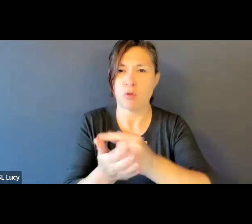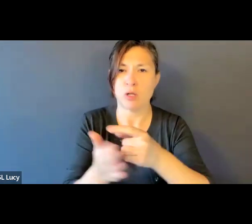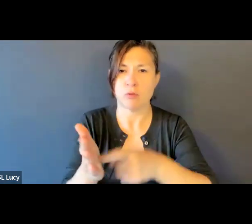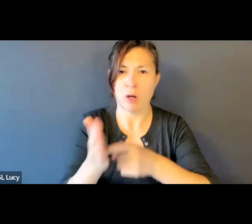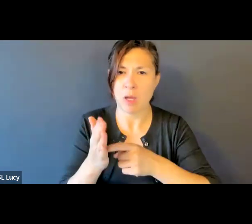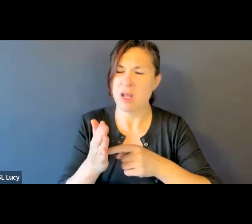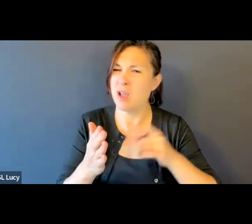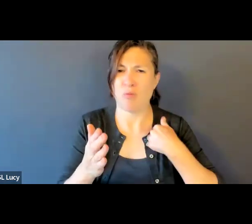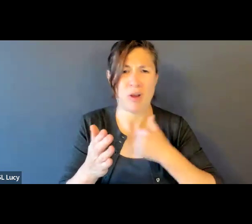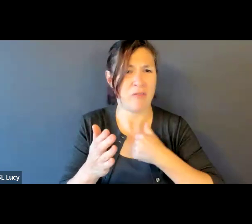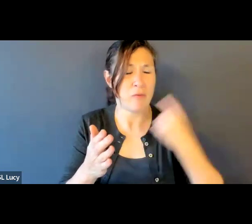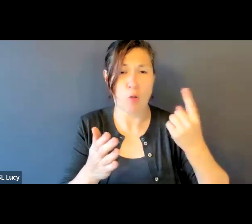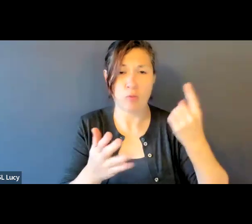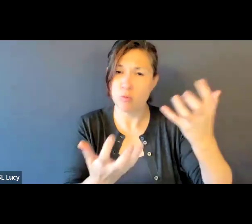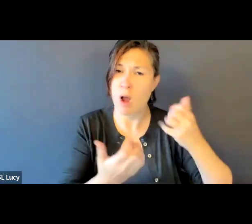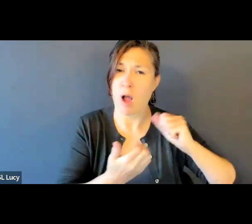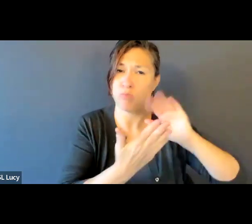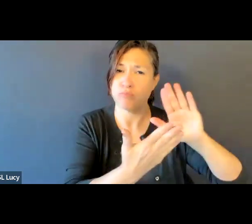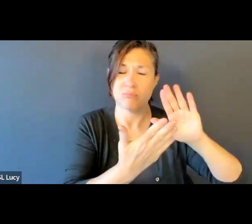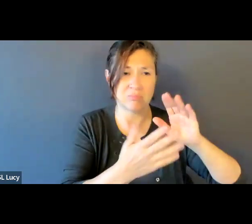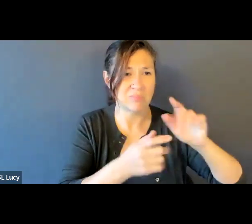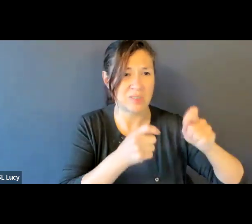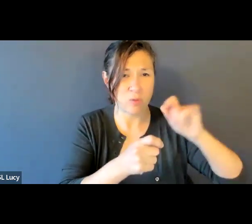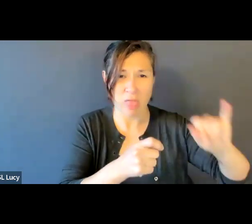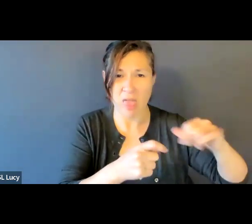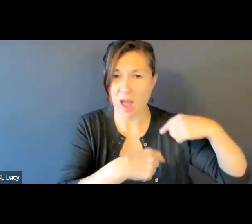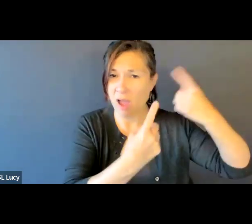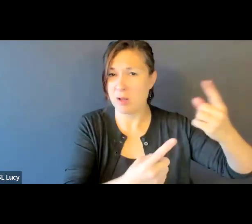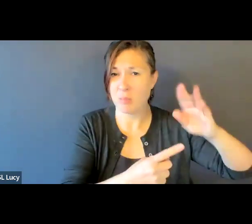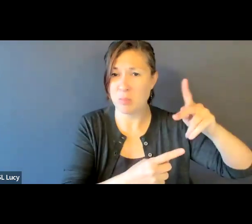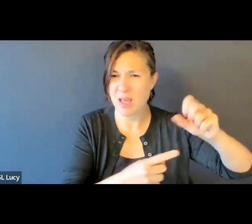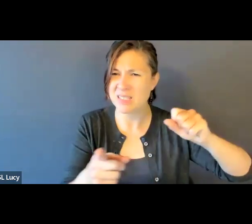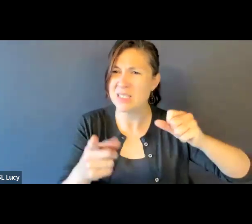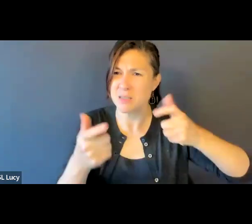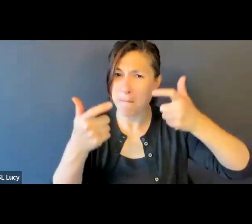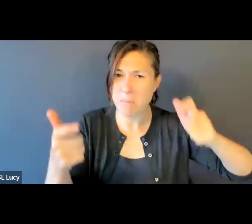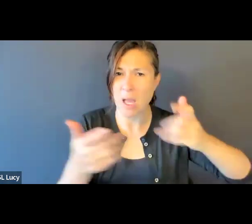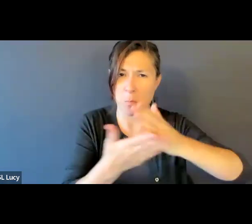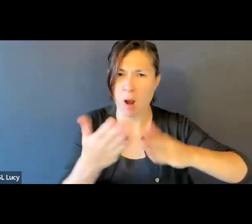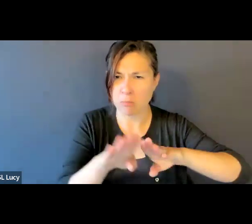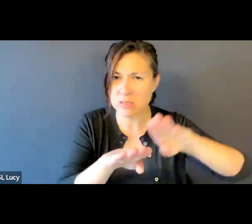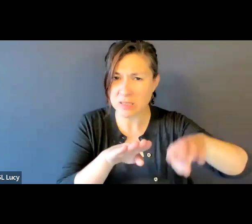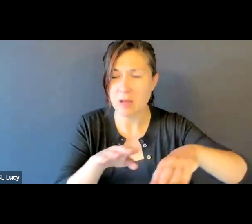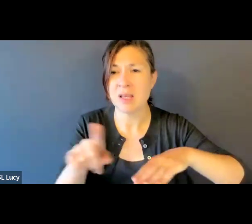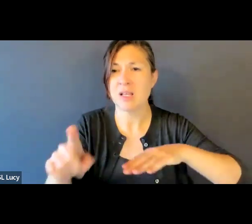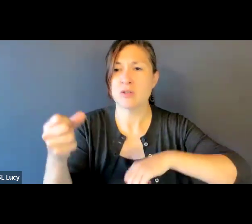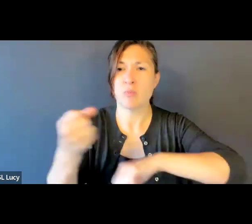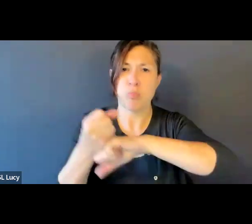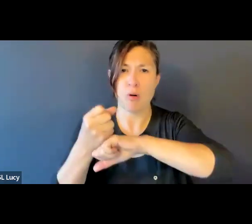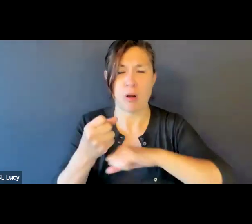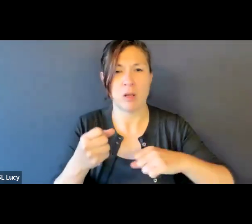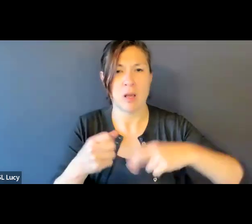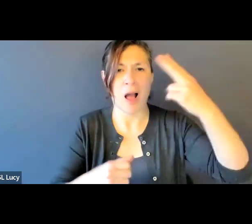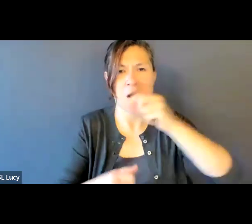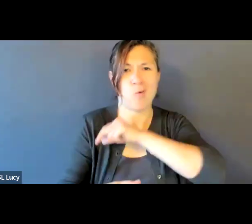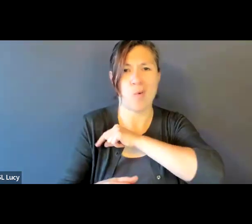in BPS, and this takes a massive step toward doing that. We recognize that this policy supports the high-quality academic foundation and experience that we believe